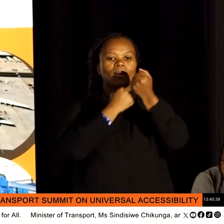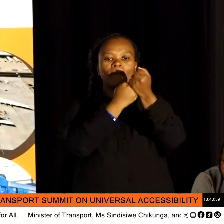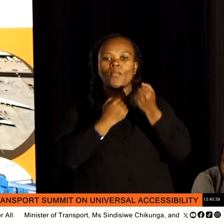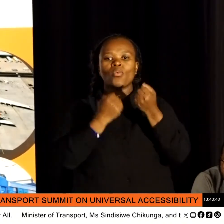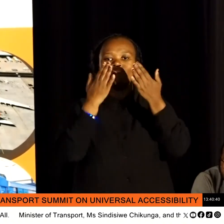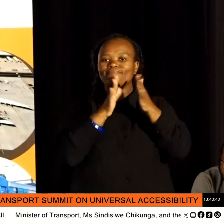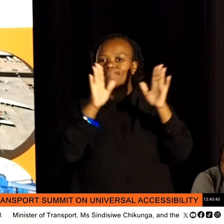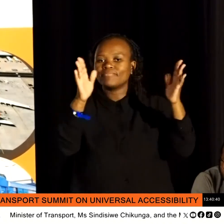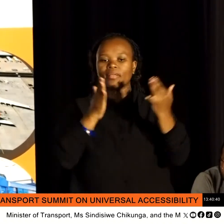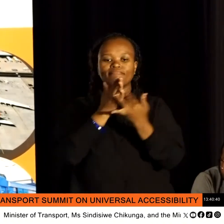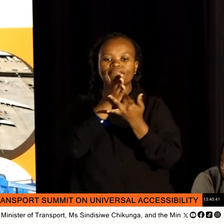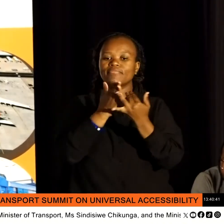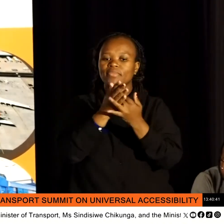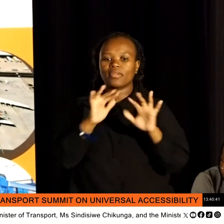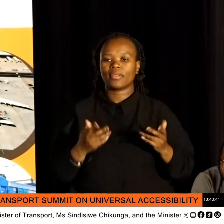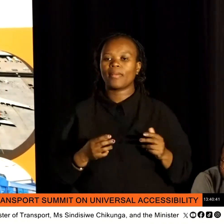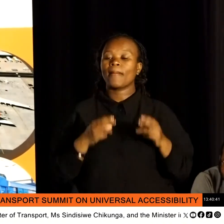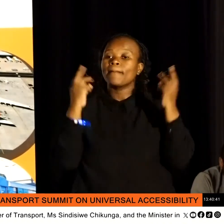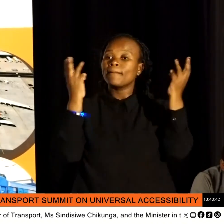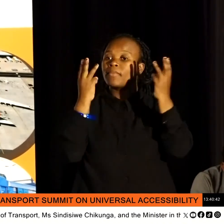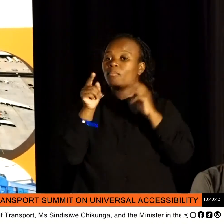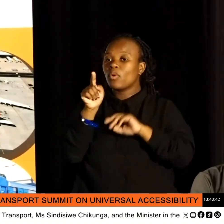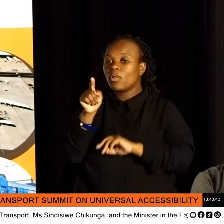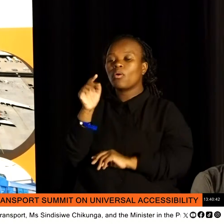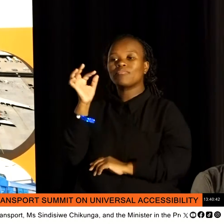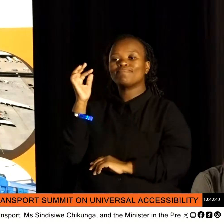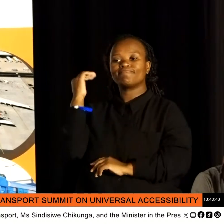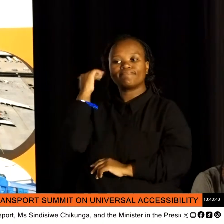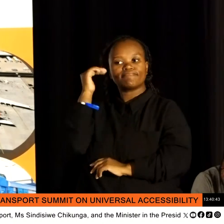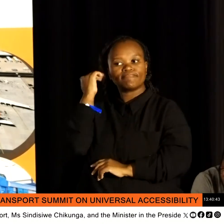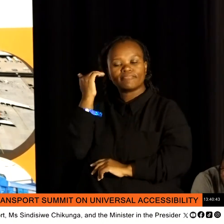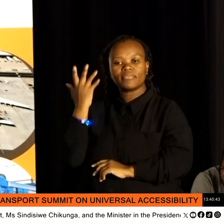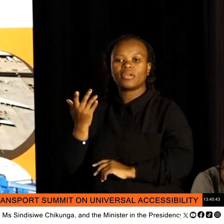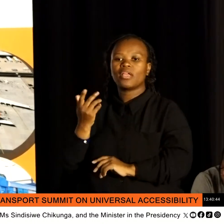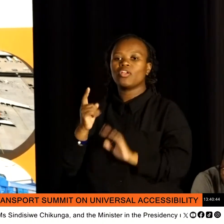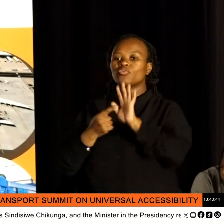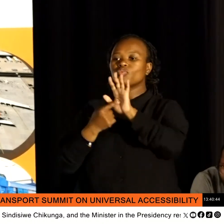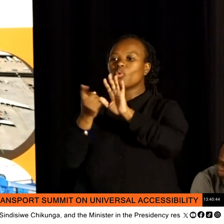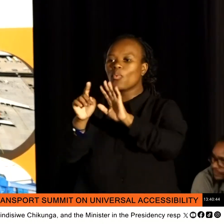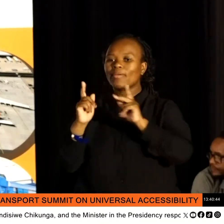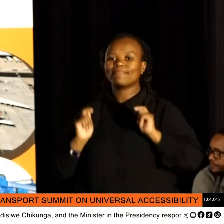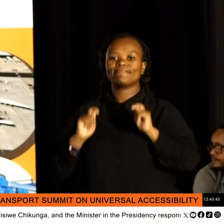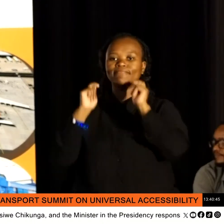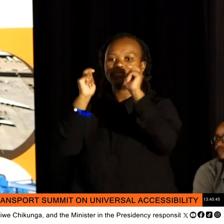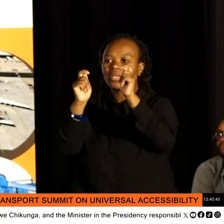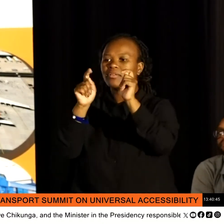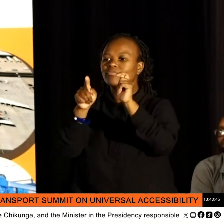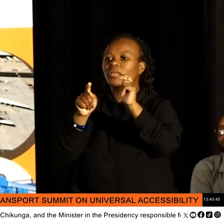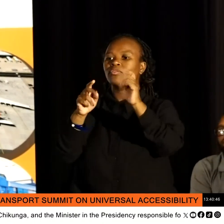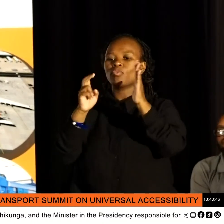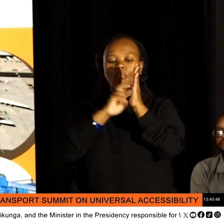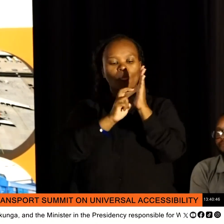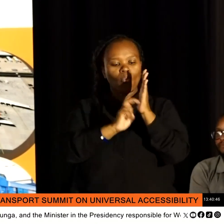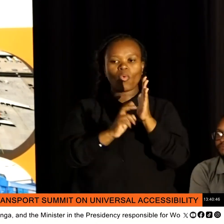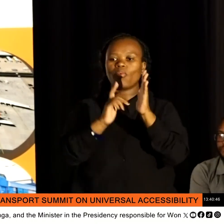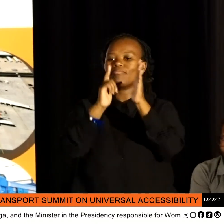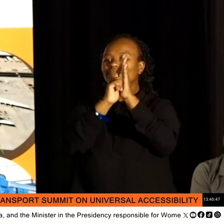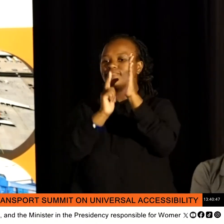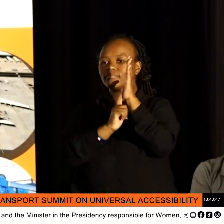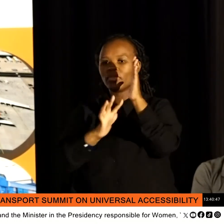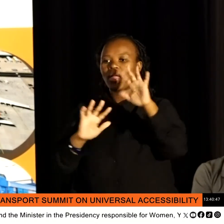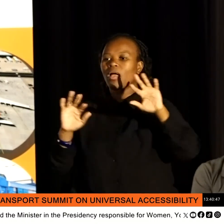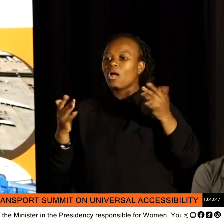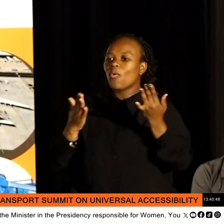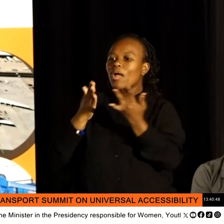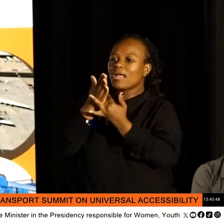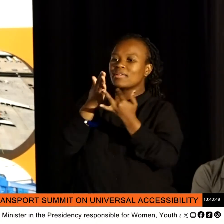In the context of people with hearing impairments, this entails ensuring that transport regulations accommodate accessible